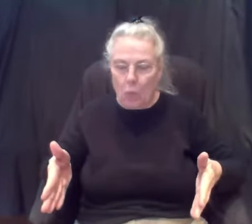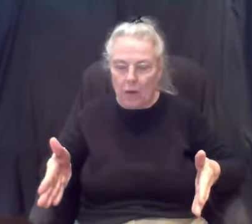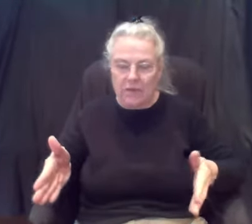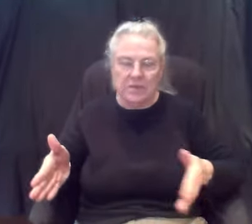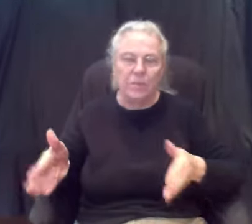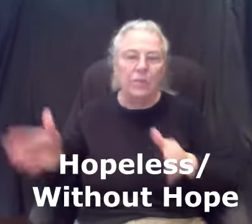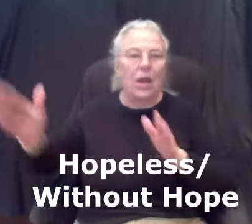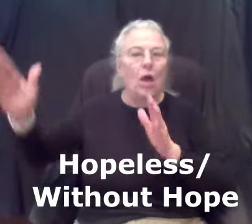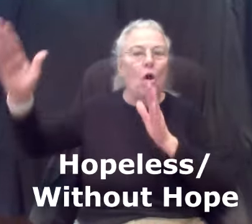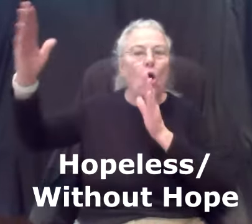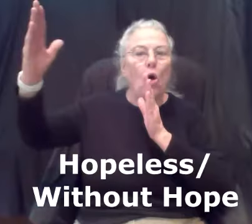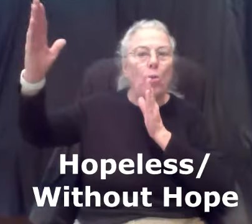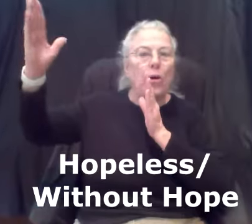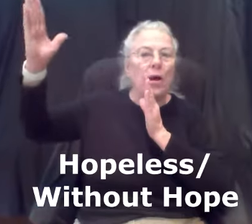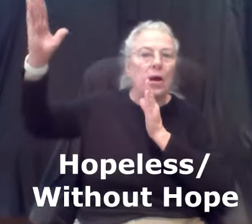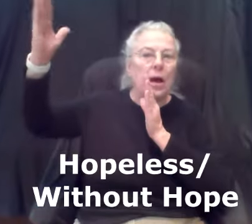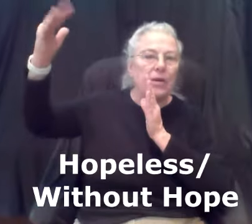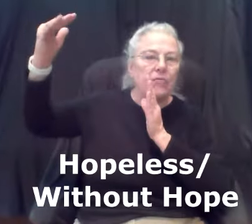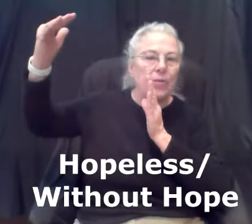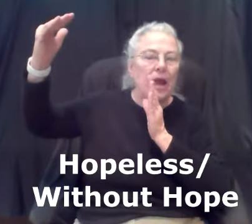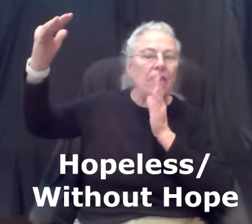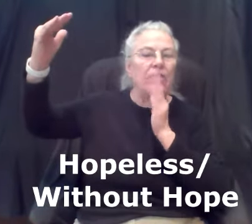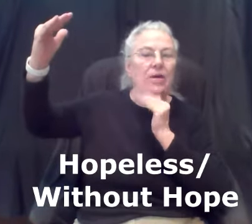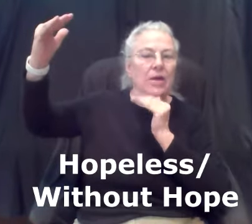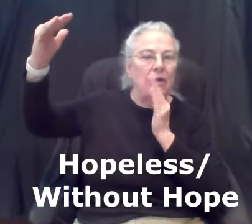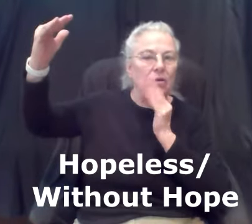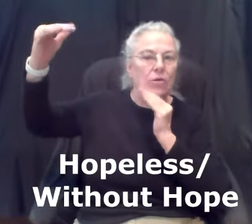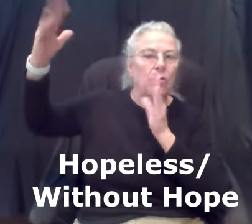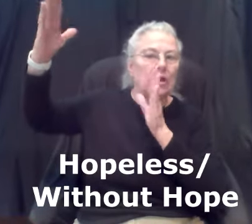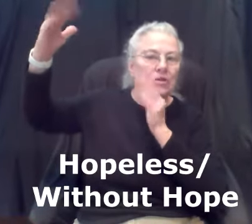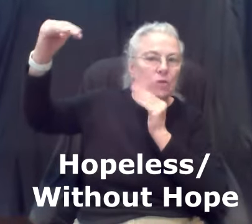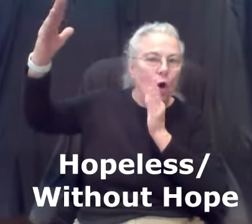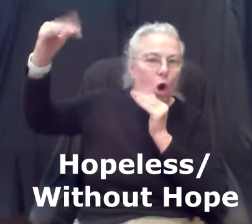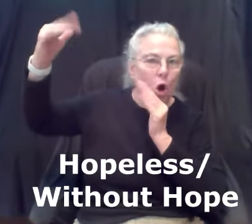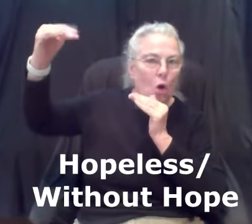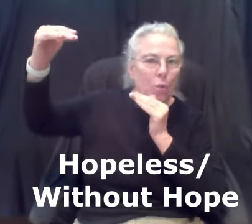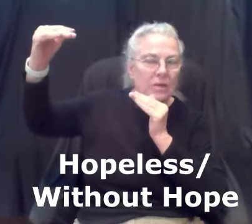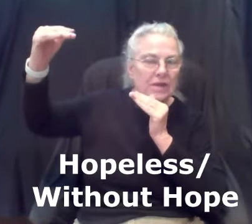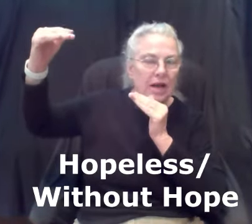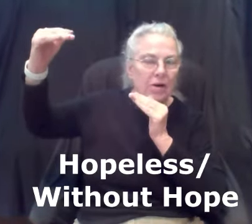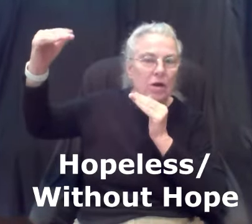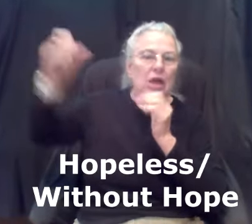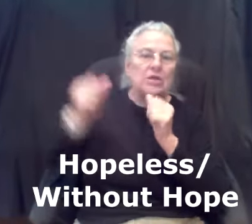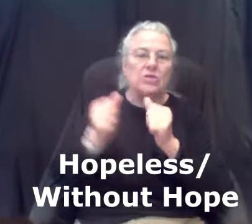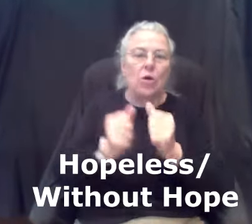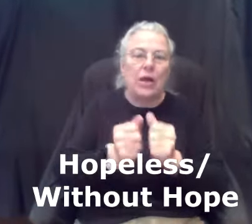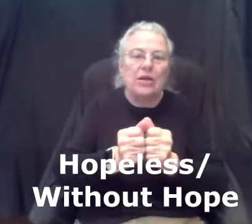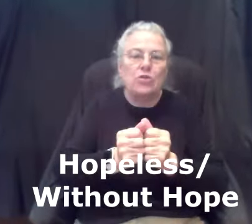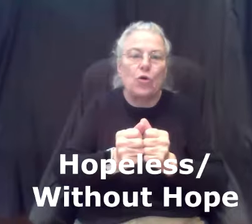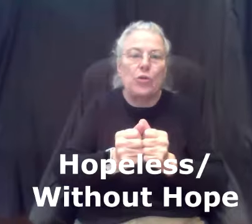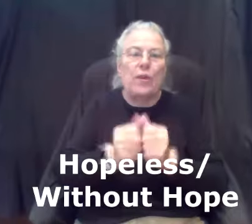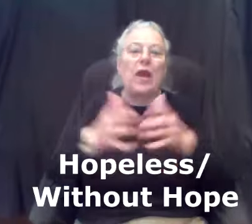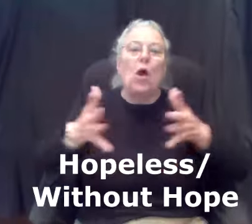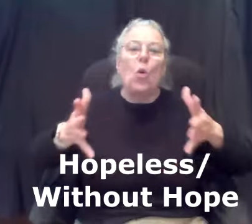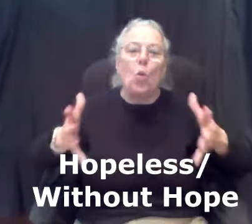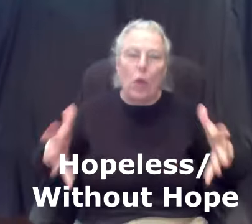Hopeless, hope coming from heaven, and so hope is here. So it is going to be